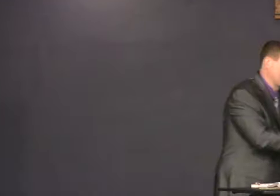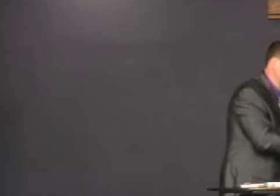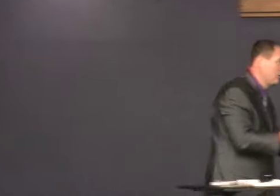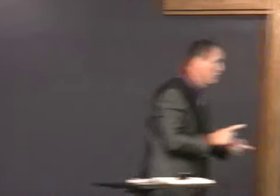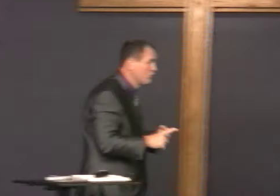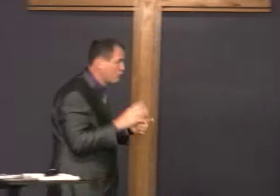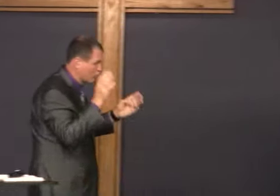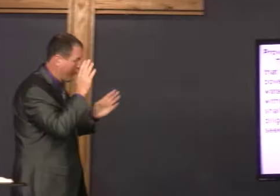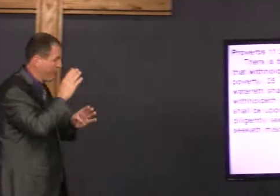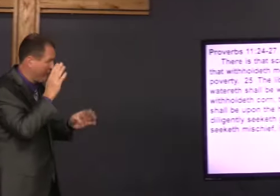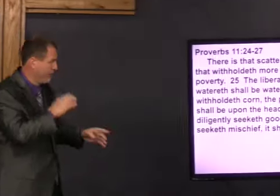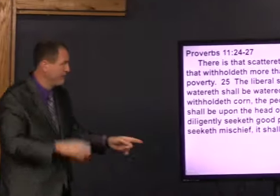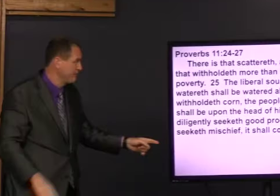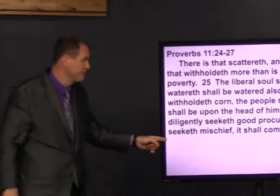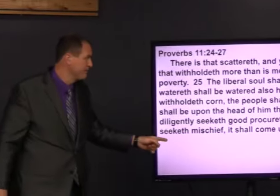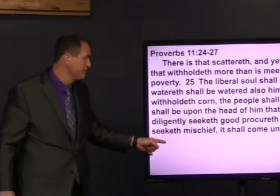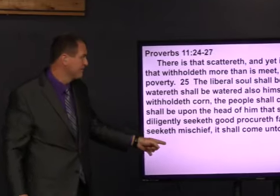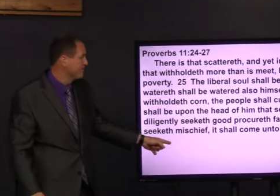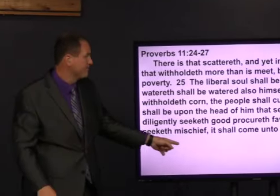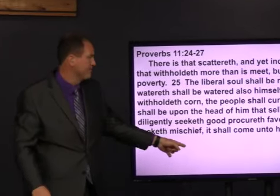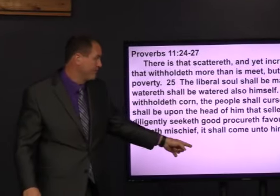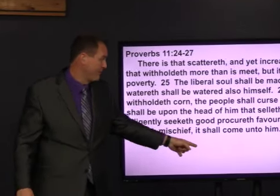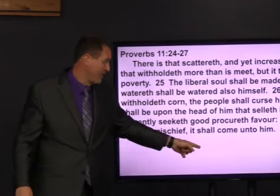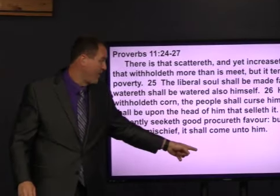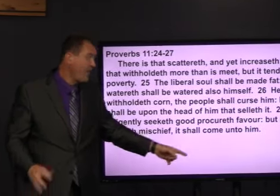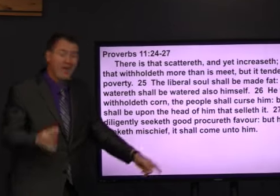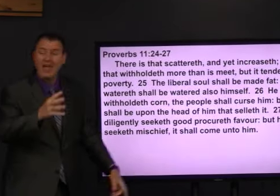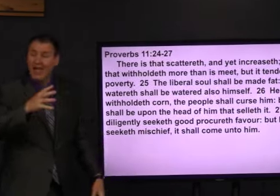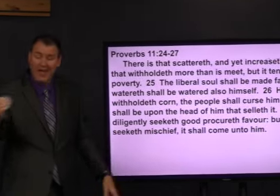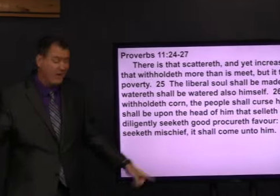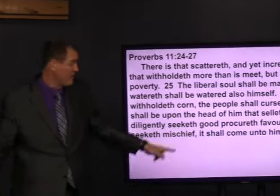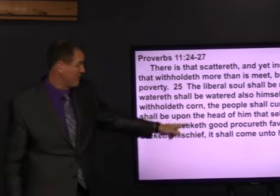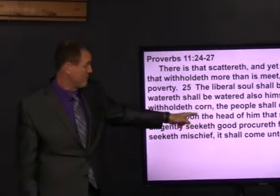Why? Because it leads to trouble.